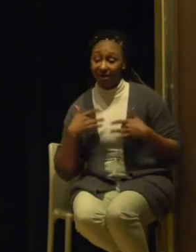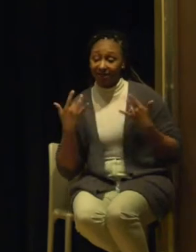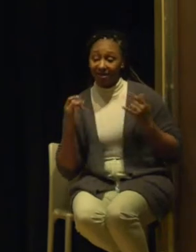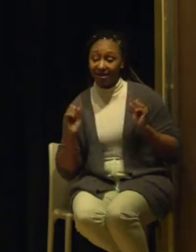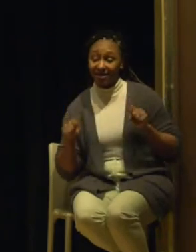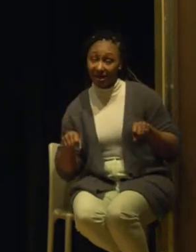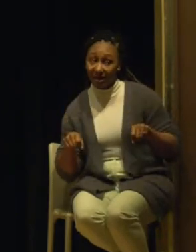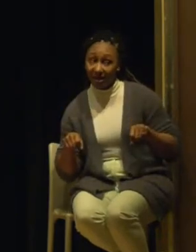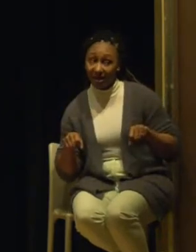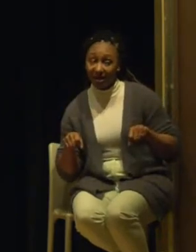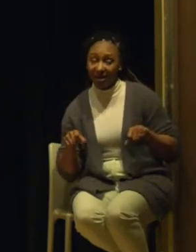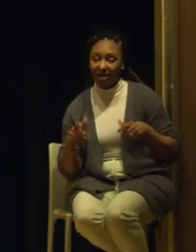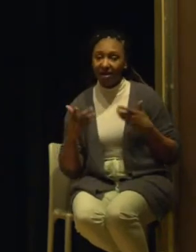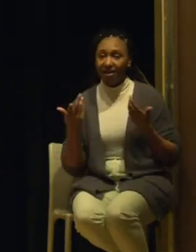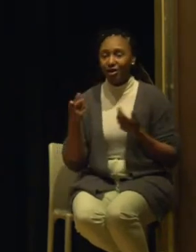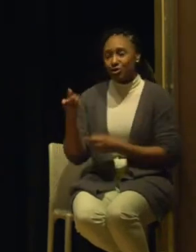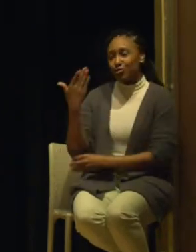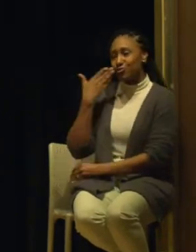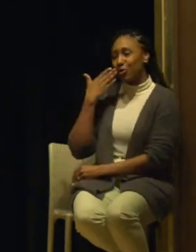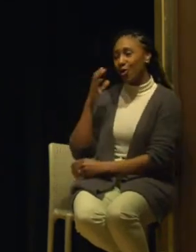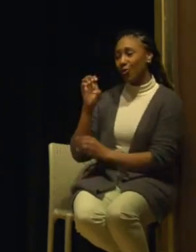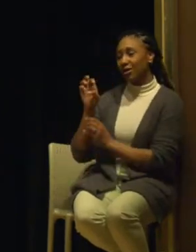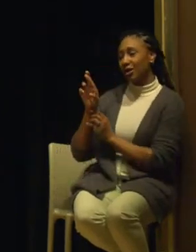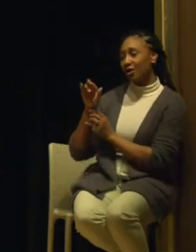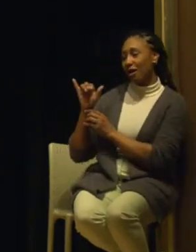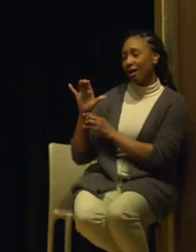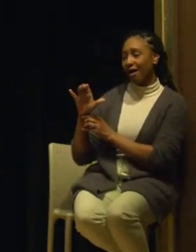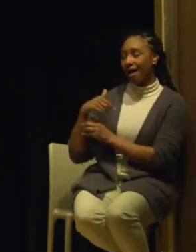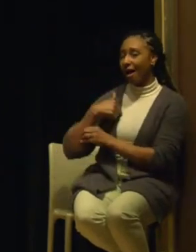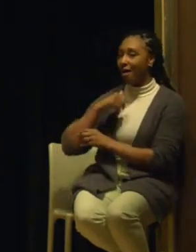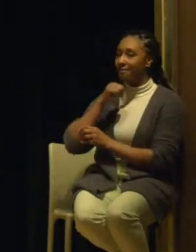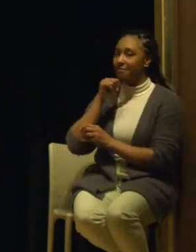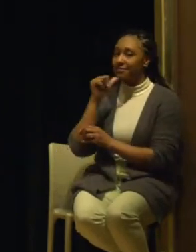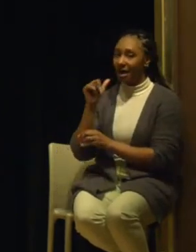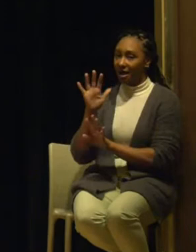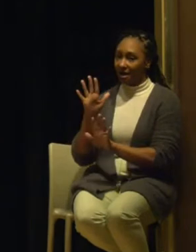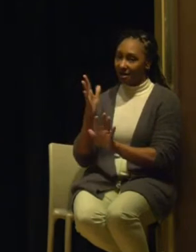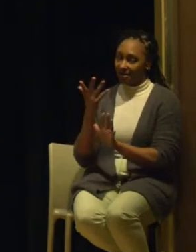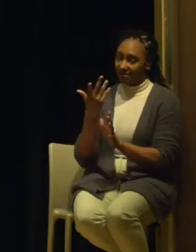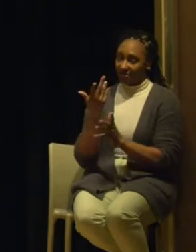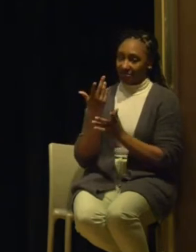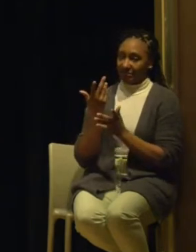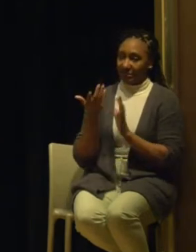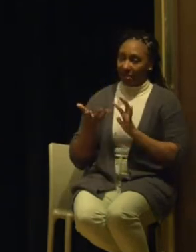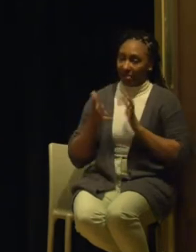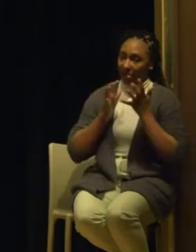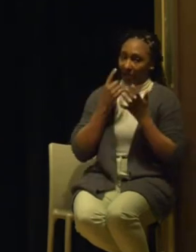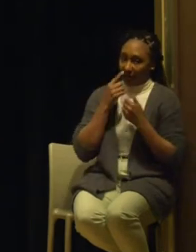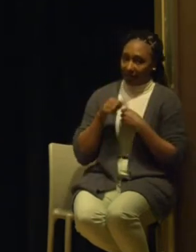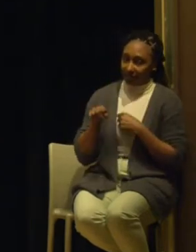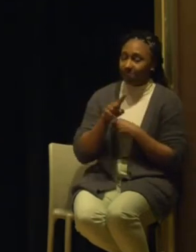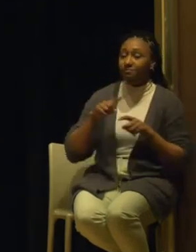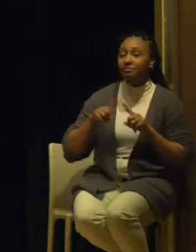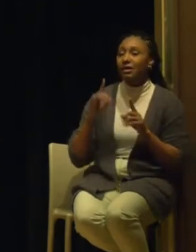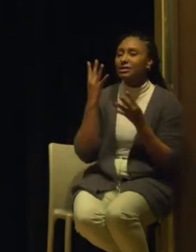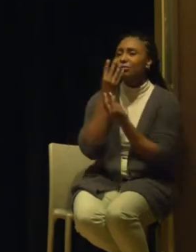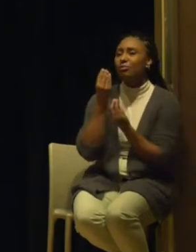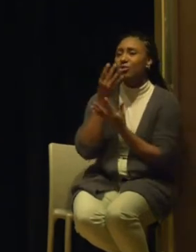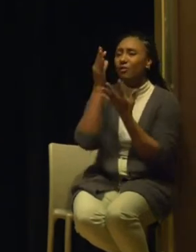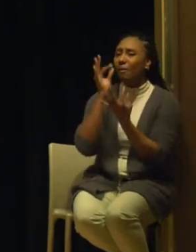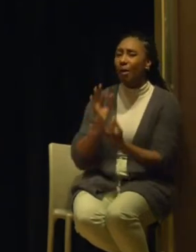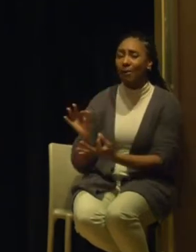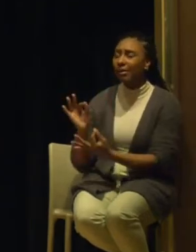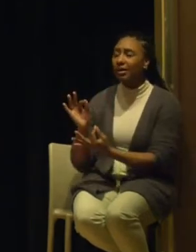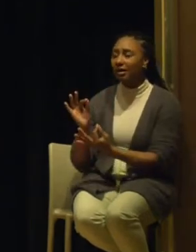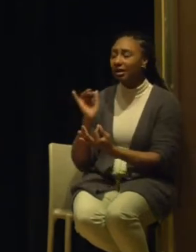you're ready to, you knew Eric. Right. You know, I'm not going to do this any spoilers. Okay. There's such particular, really beautiful moments where you talk